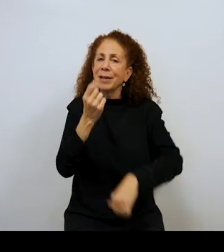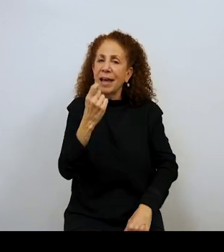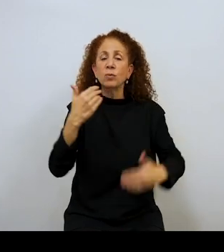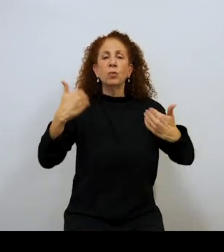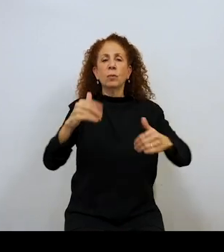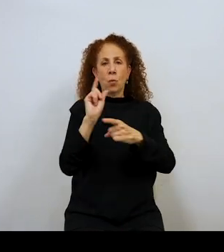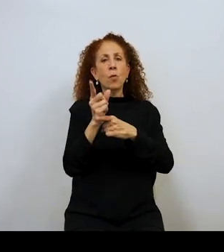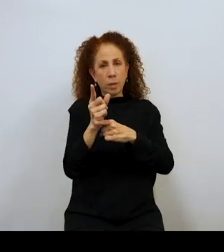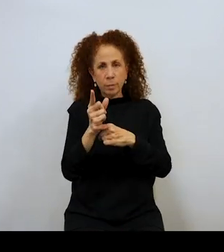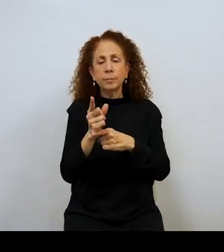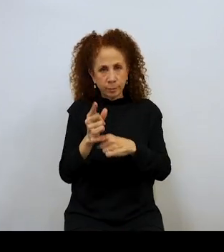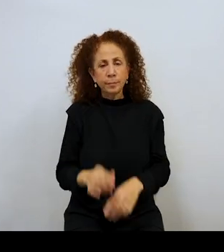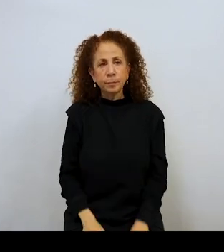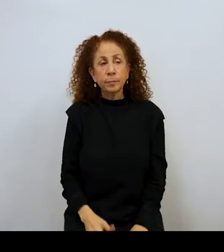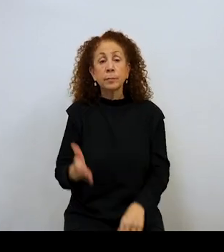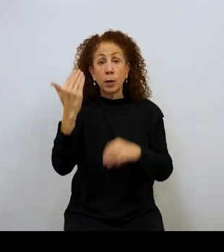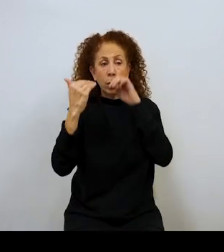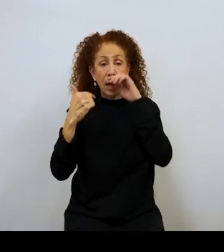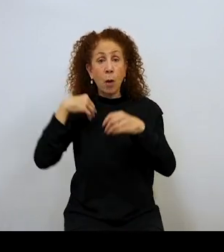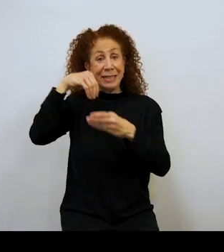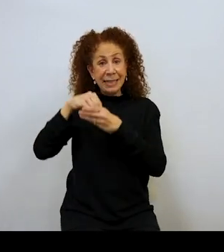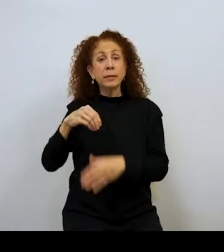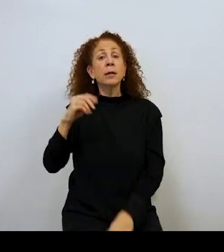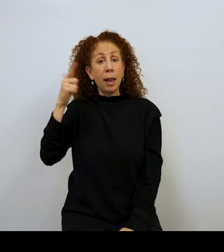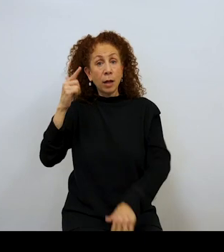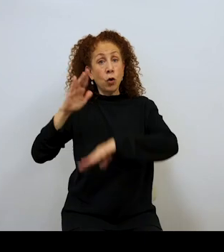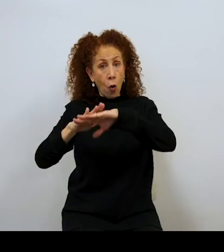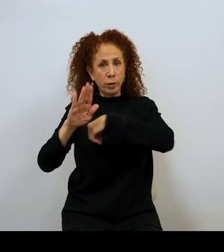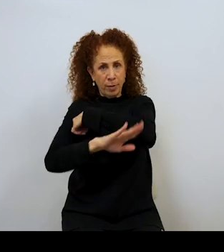dramatic moment that, because I was in London on 9/11,